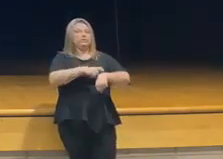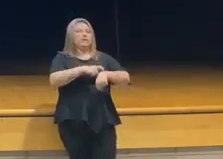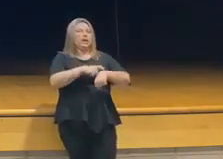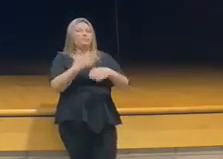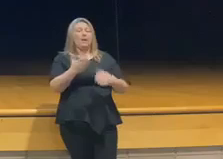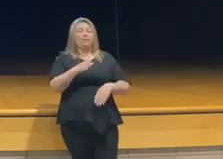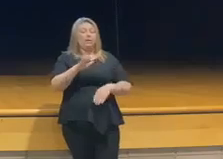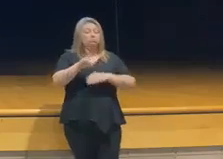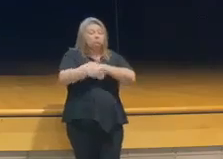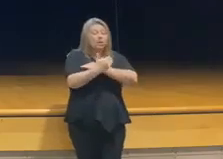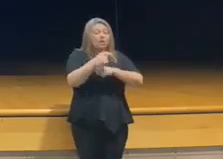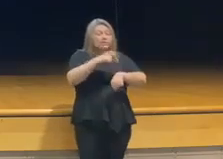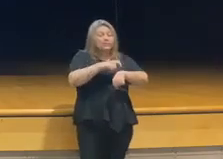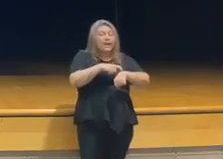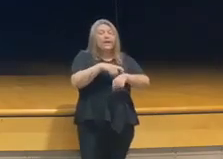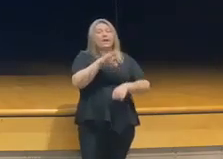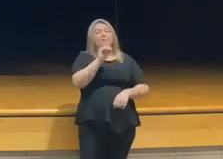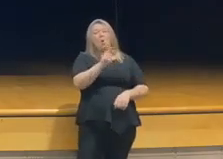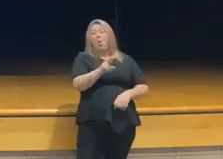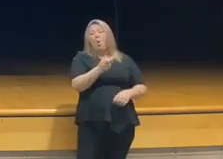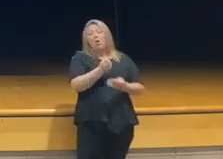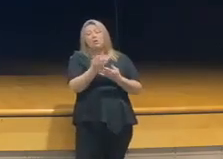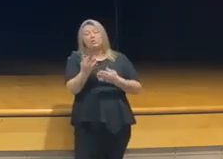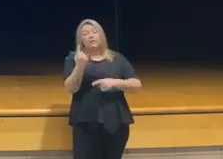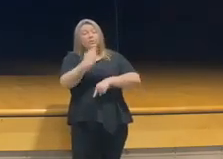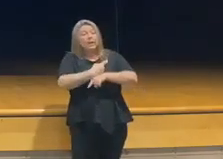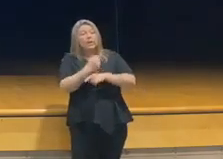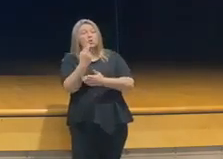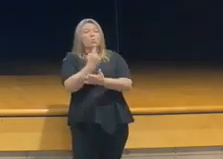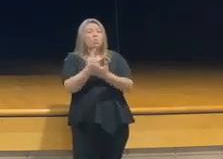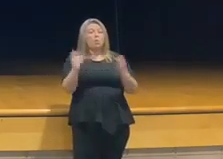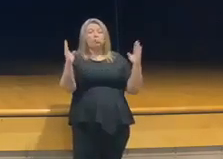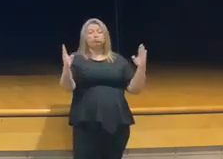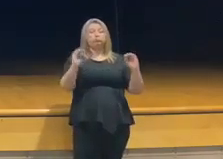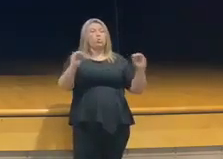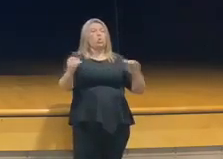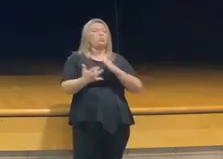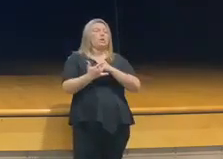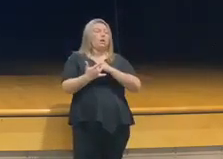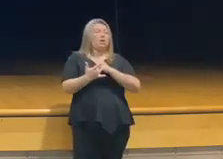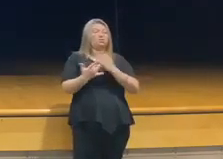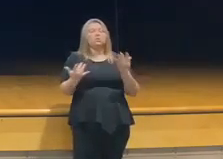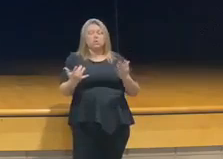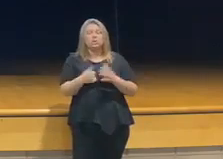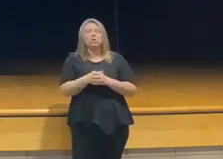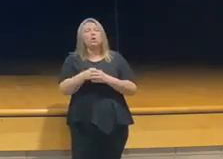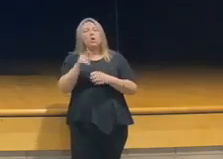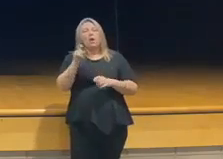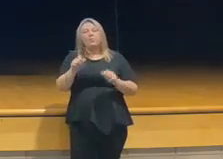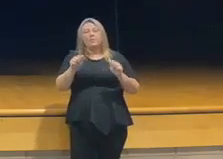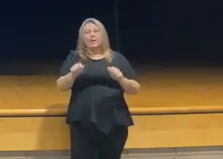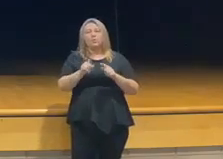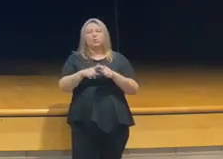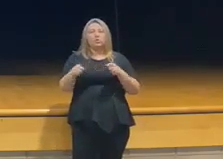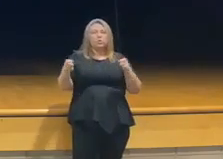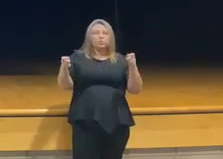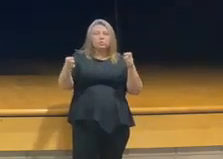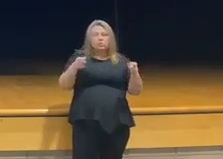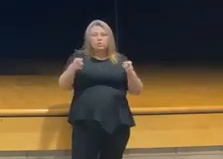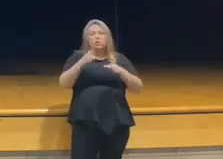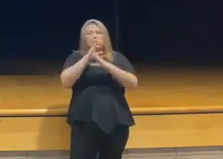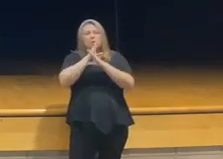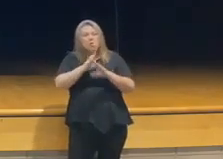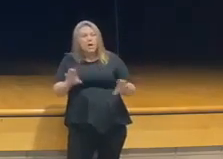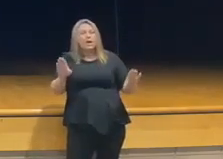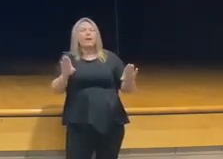the day and it goes off at a certain time at night. Sometimes you have to be able to tolerate the quiet and the white spaces in order to build